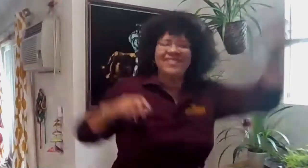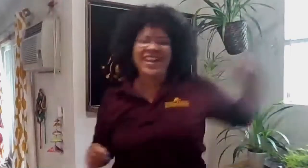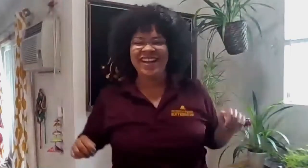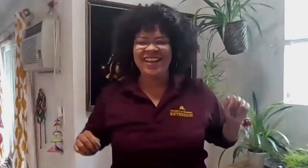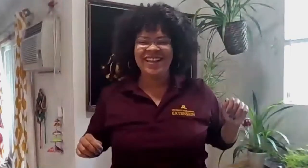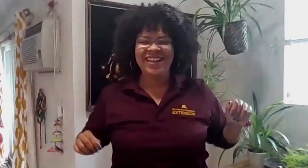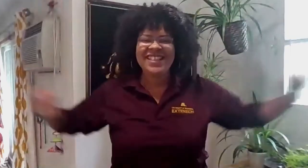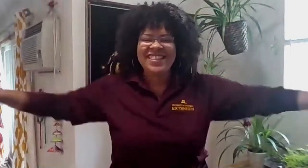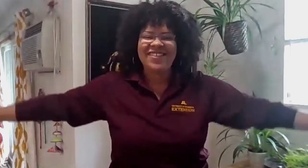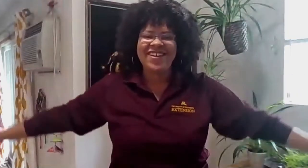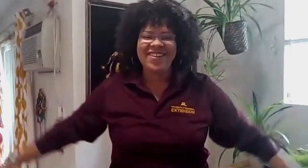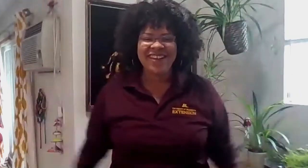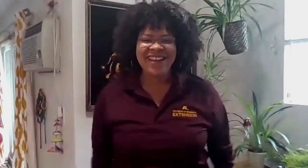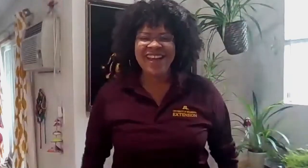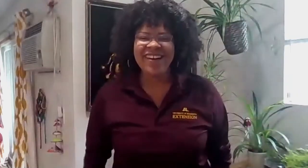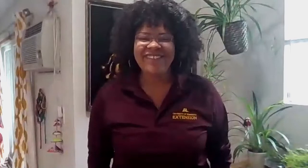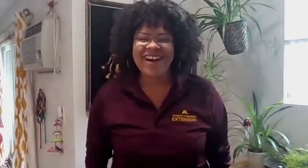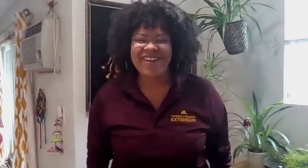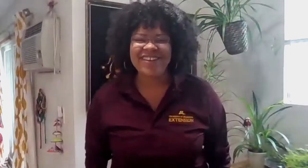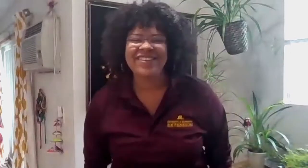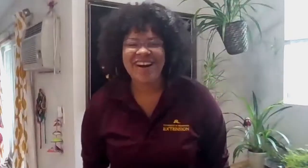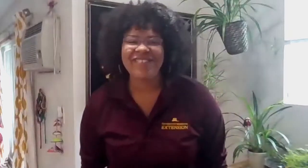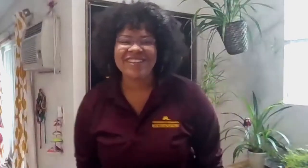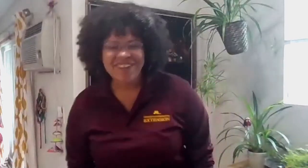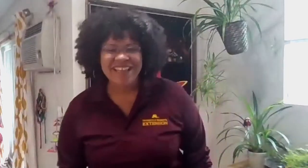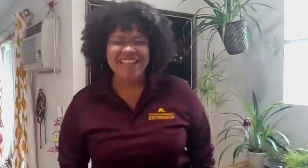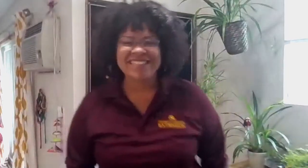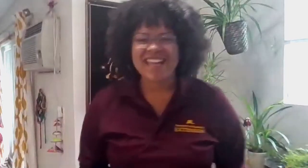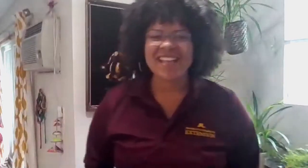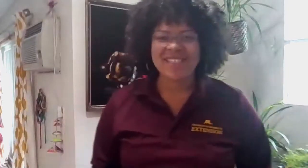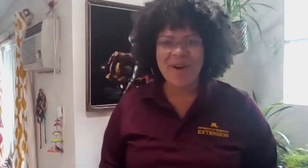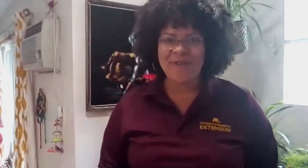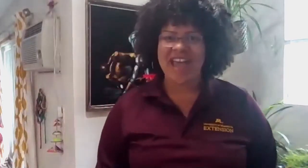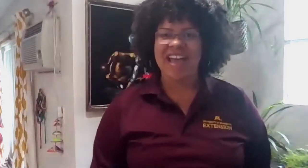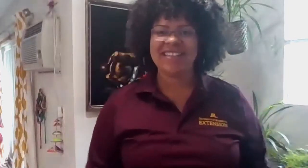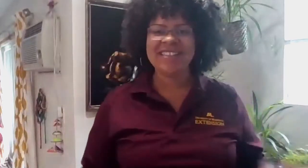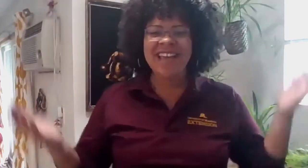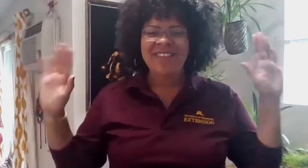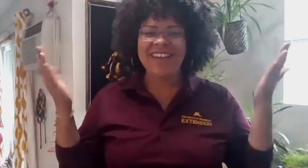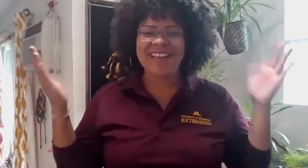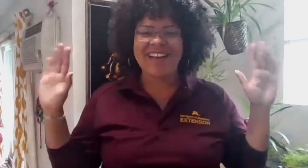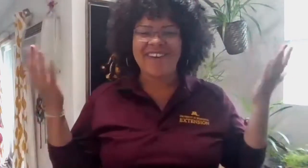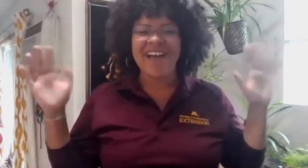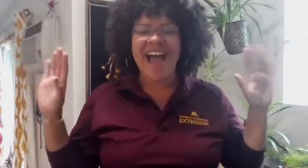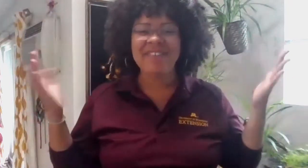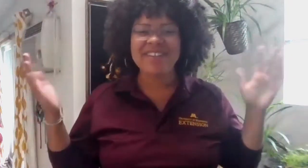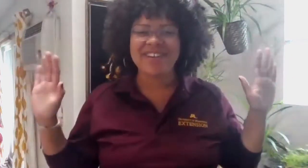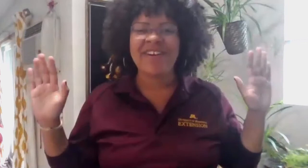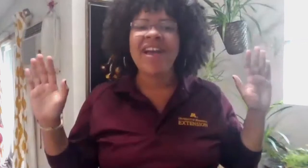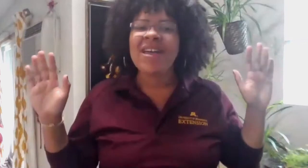1. And 0. Whoa, you all were wiggling and shaking so fast. Way to go. I'm going to do